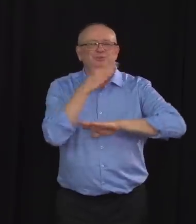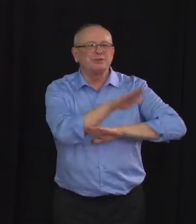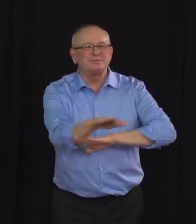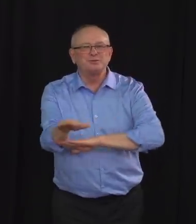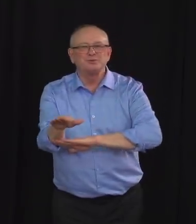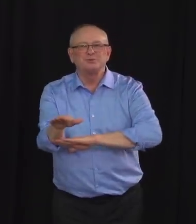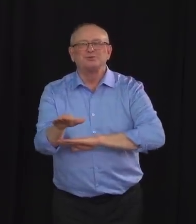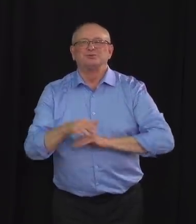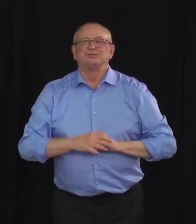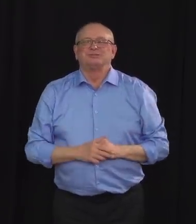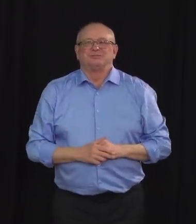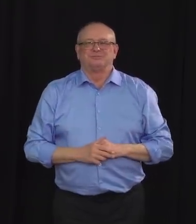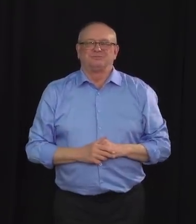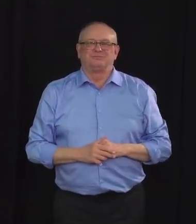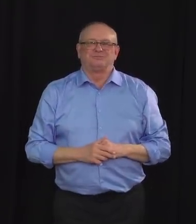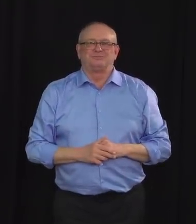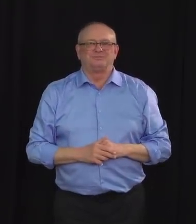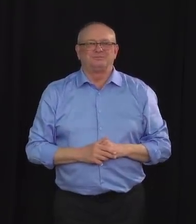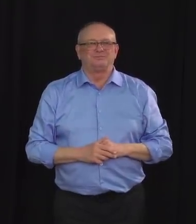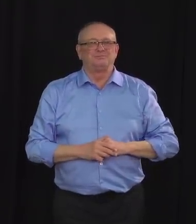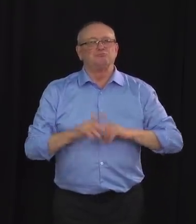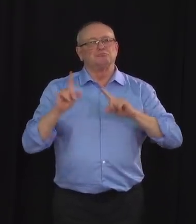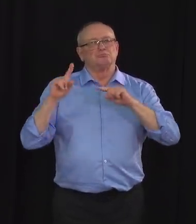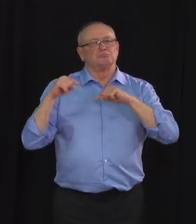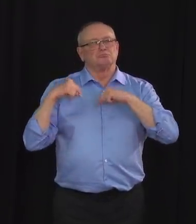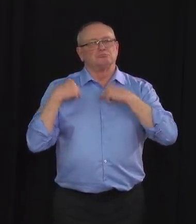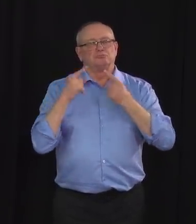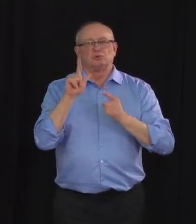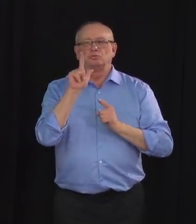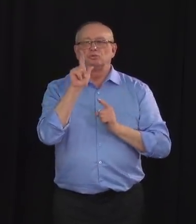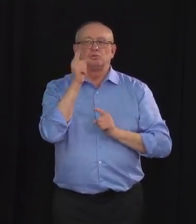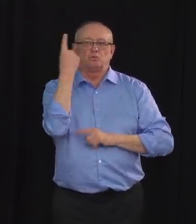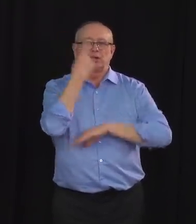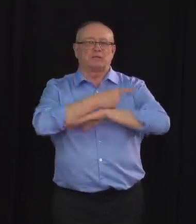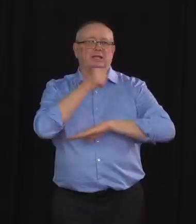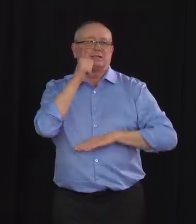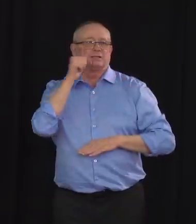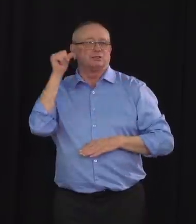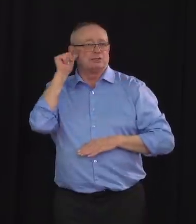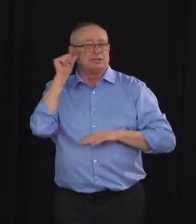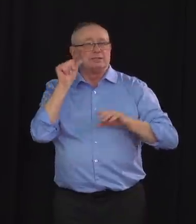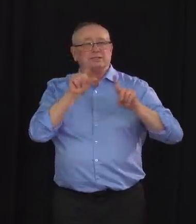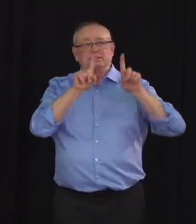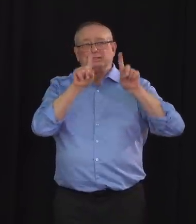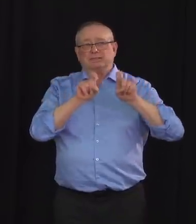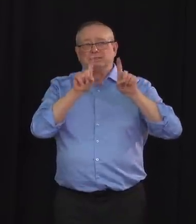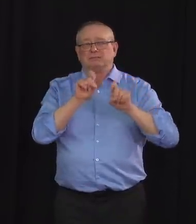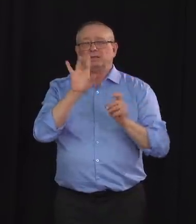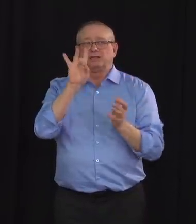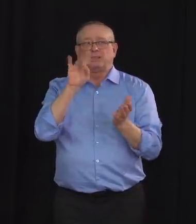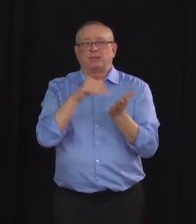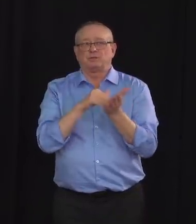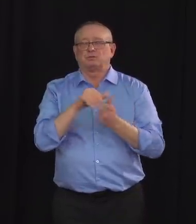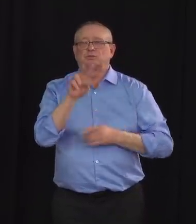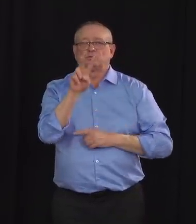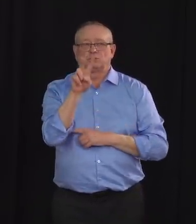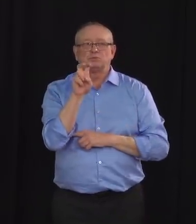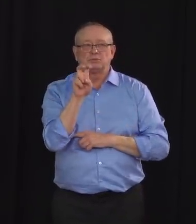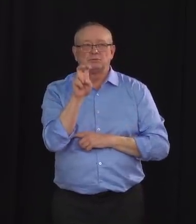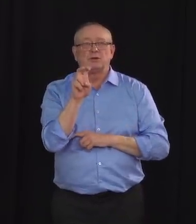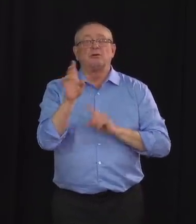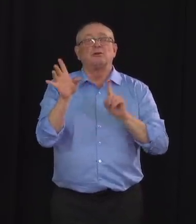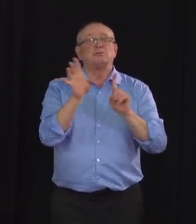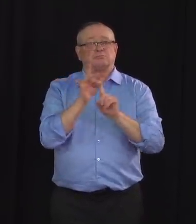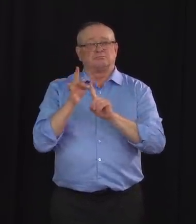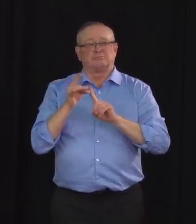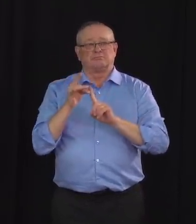Over the last 24 hours, we identified 456 new cases of COVID-19 in the province. Our labs completed